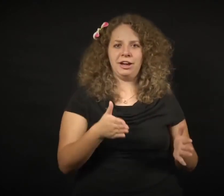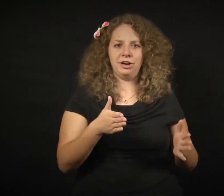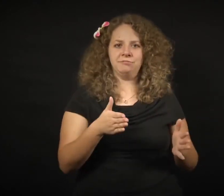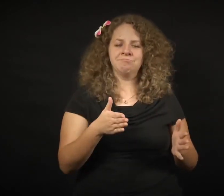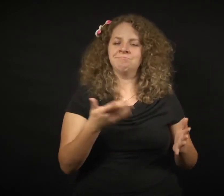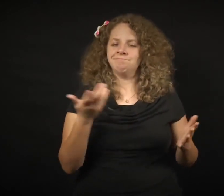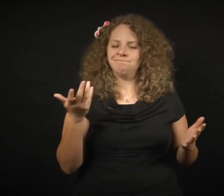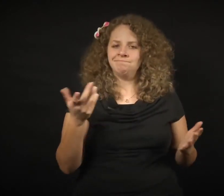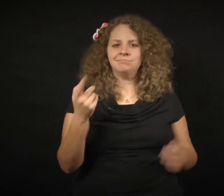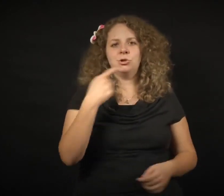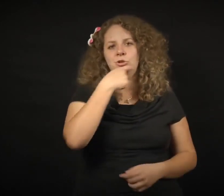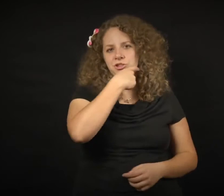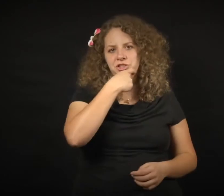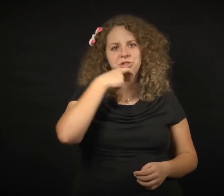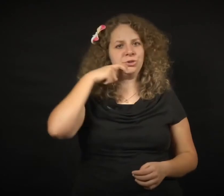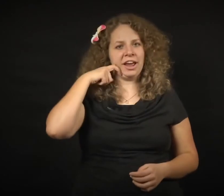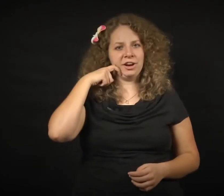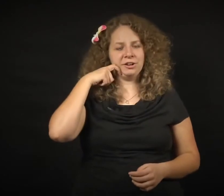dryer or just dryer.